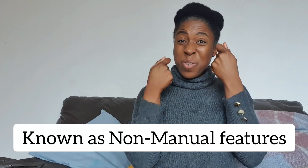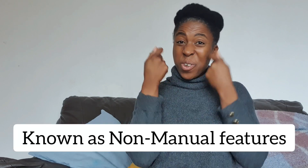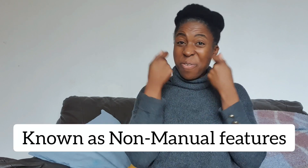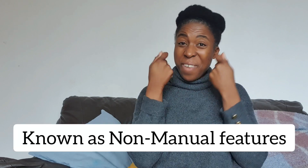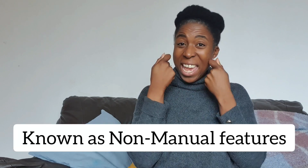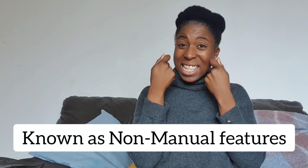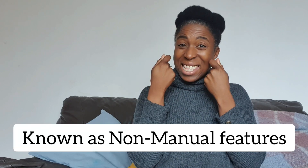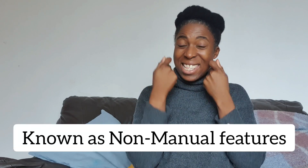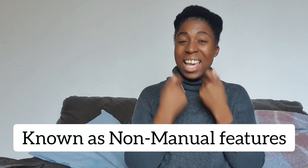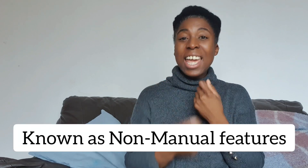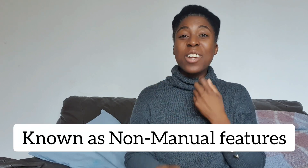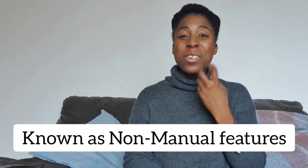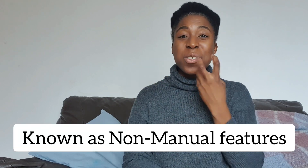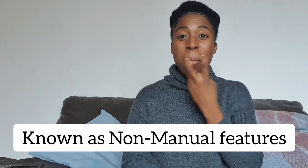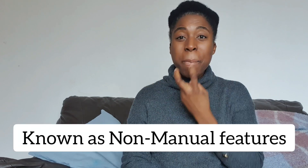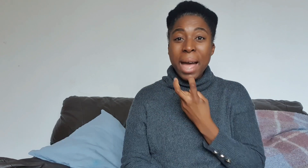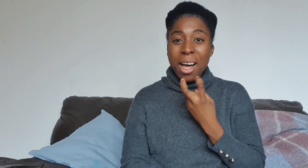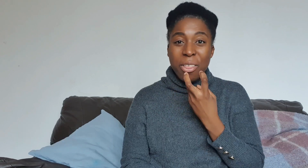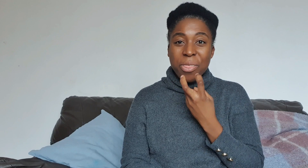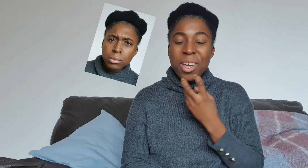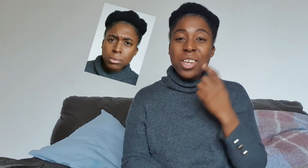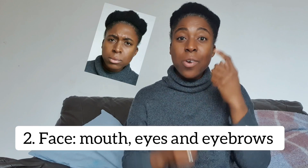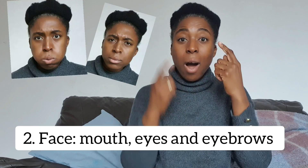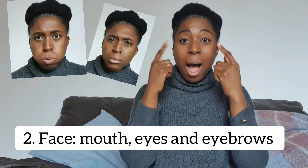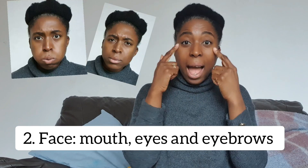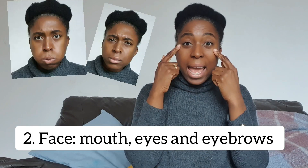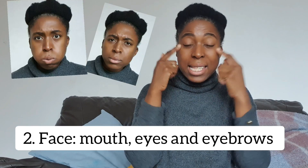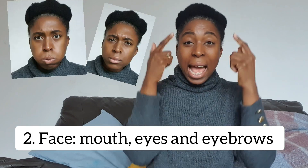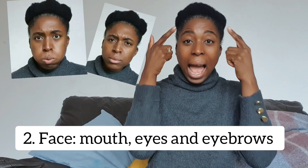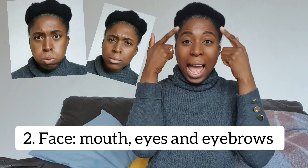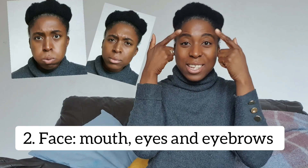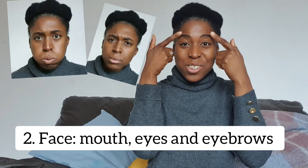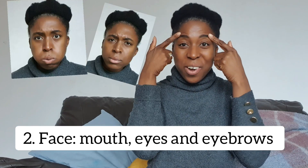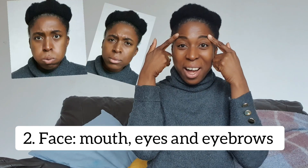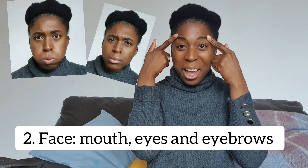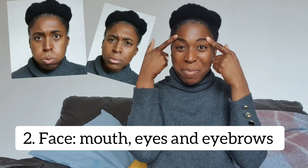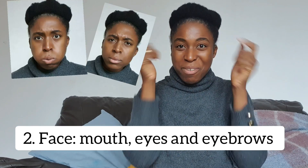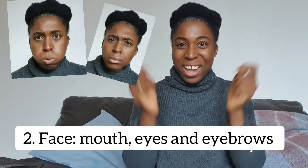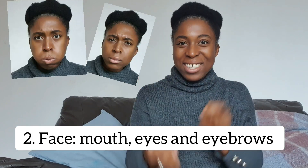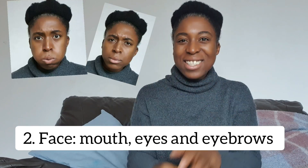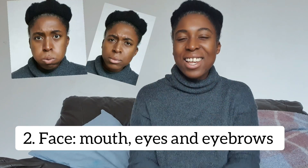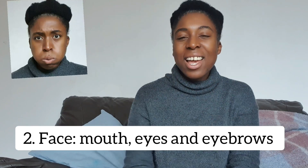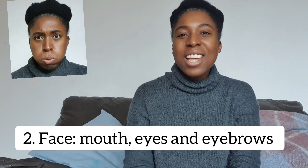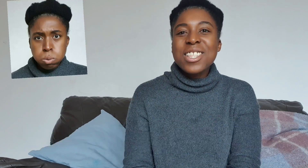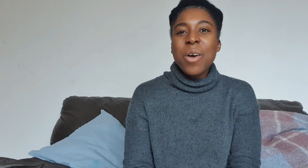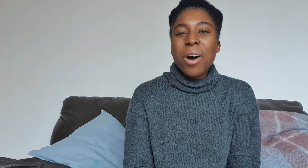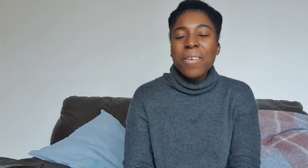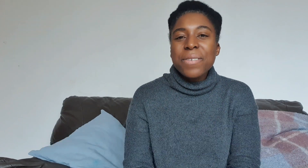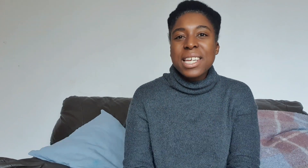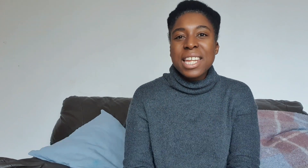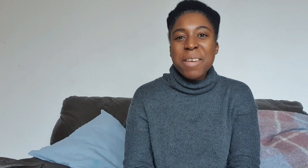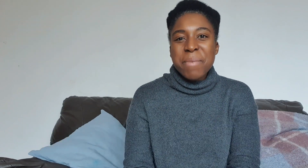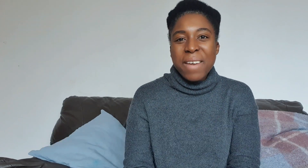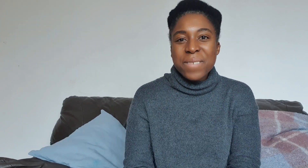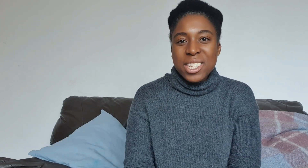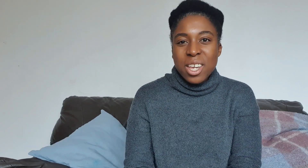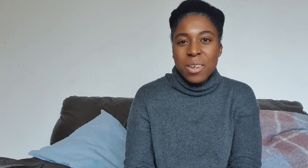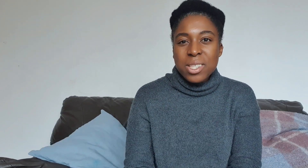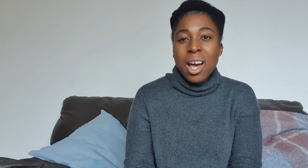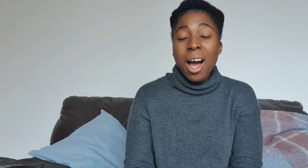your face, including your mouth, your eyes, and your eyebrows. So often in my videos, I